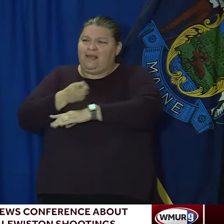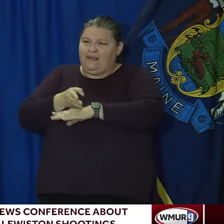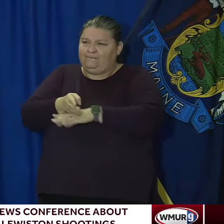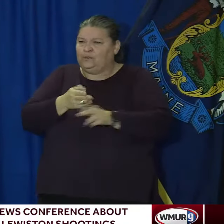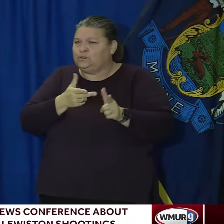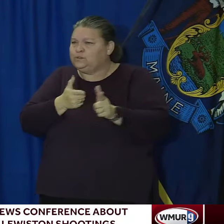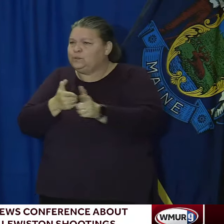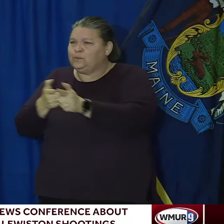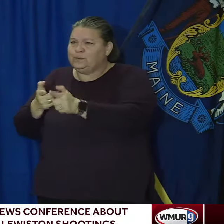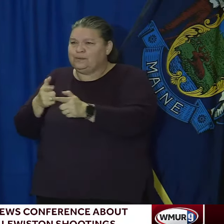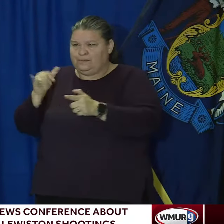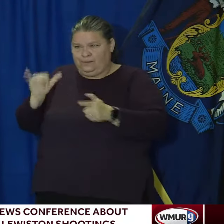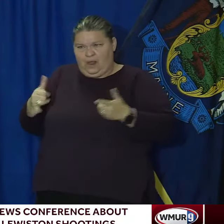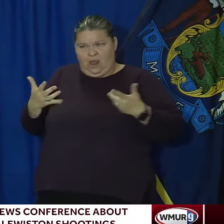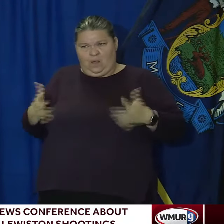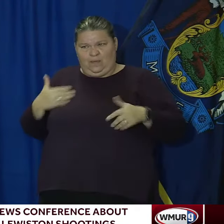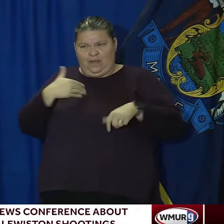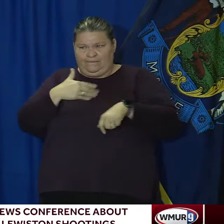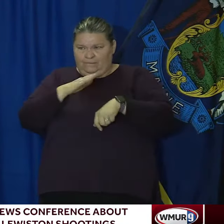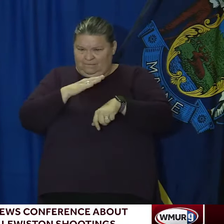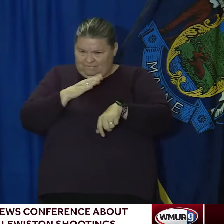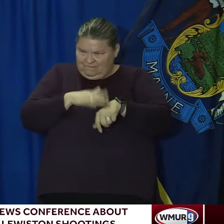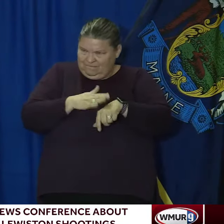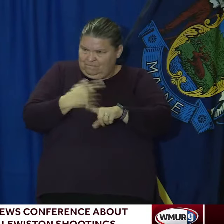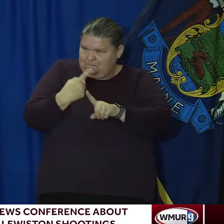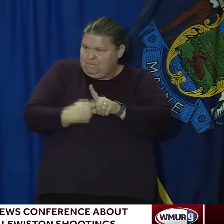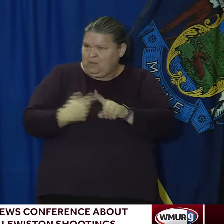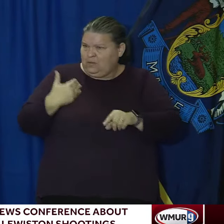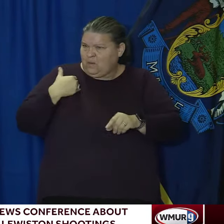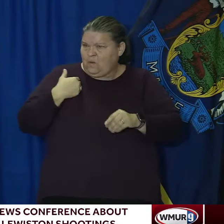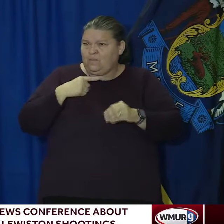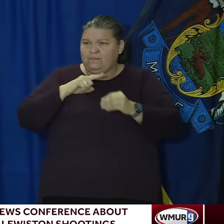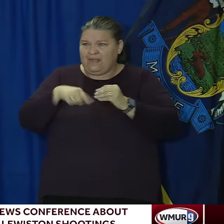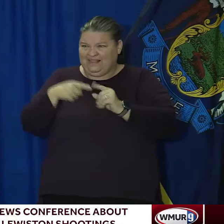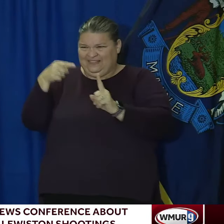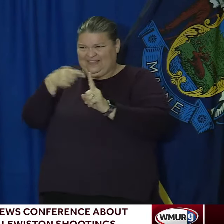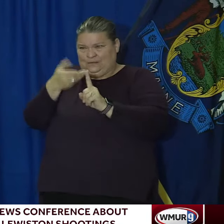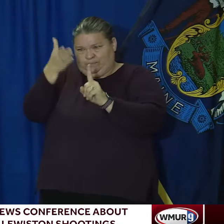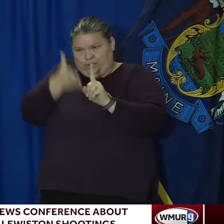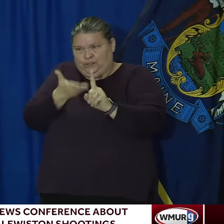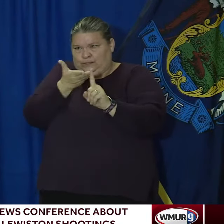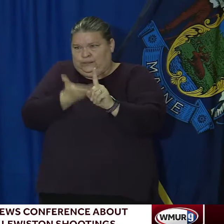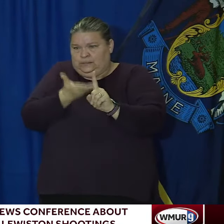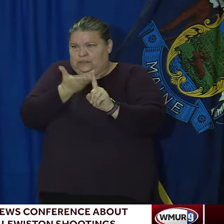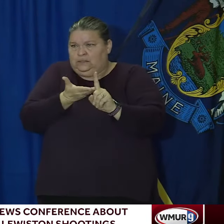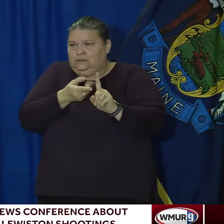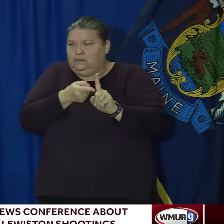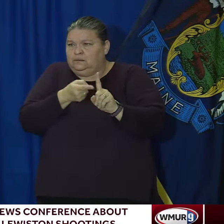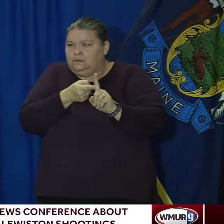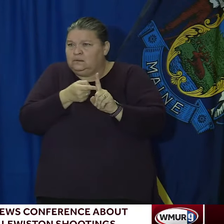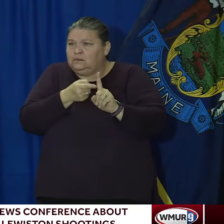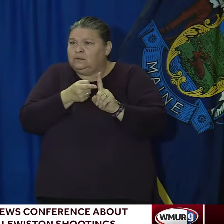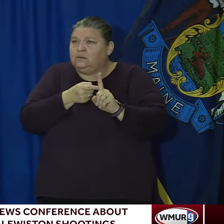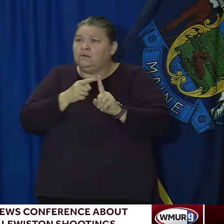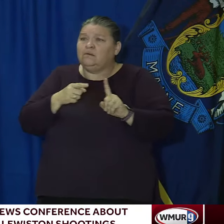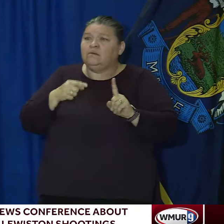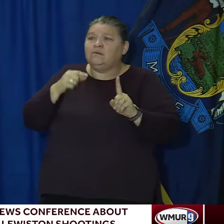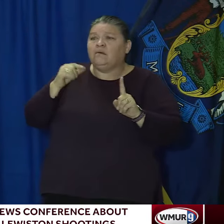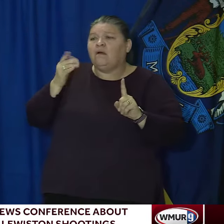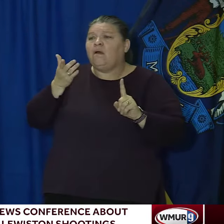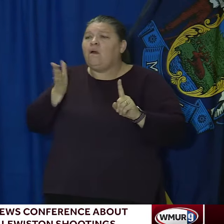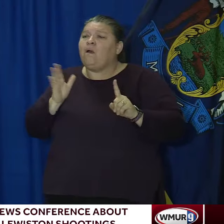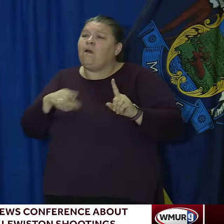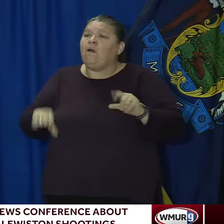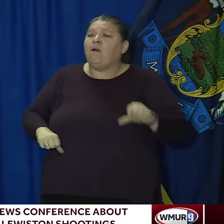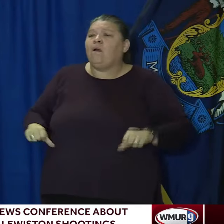a warning a month ago about this exact suspect potentially carrying out a mass shooting, and why they're learning about it